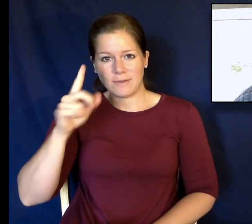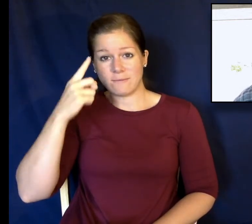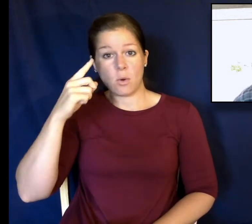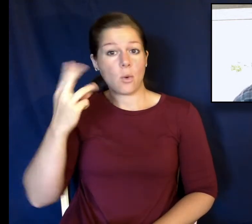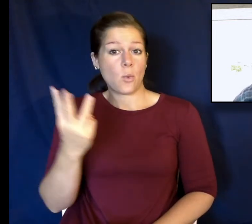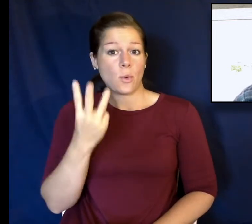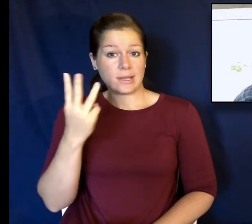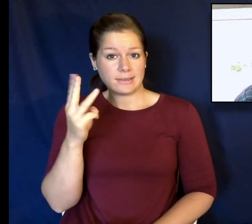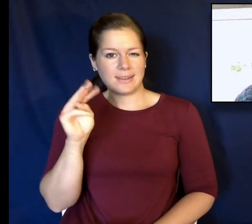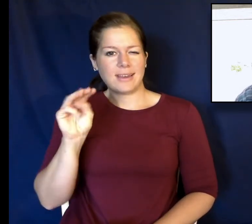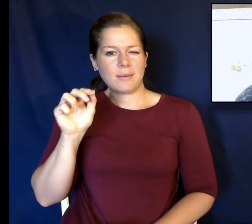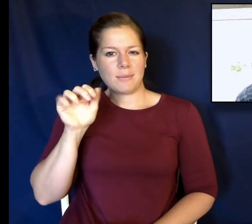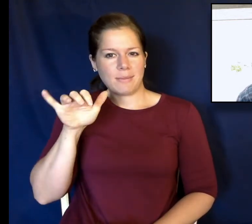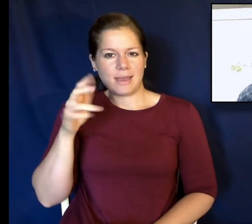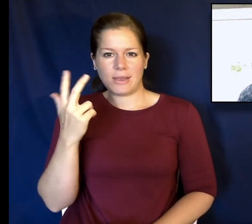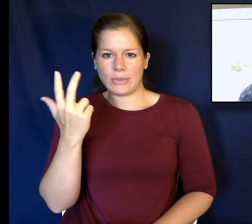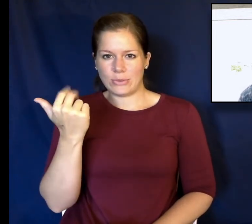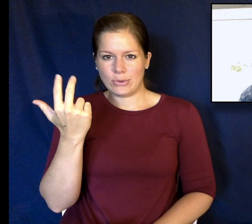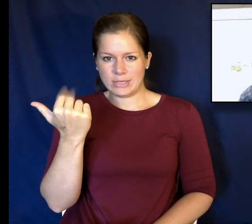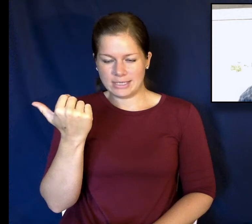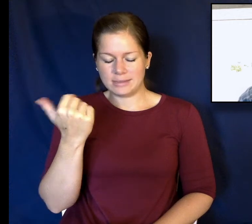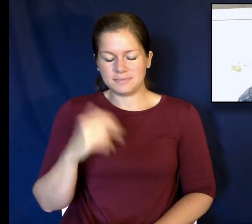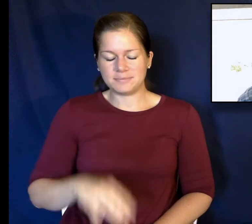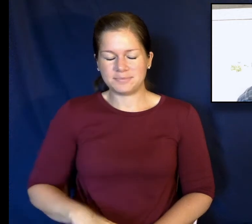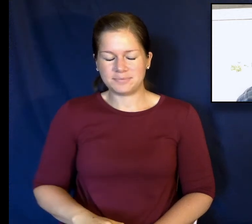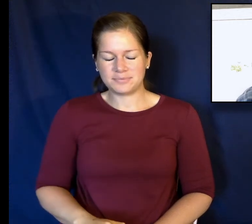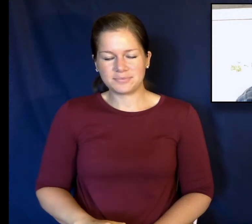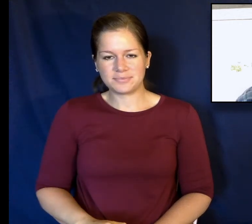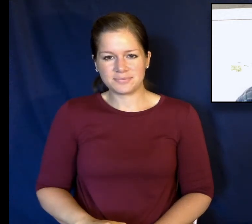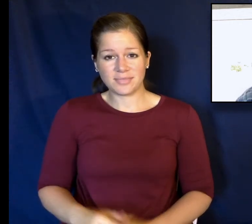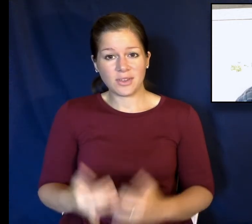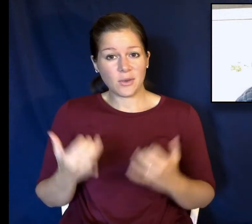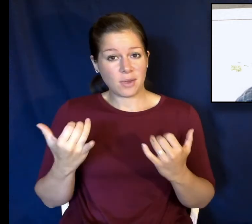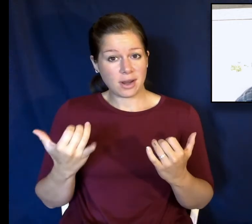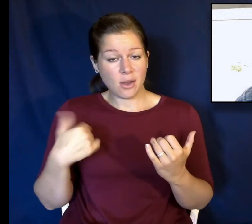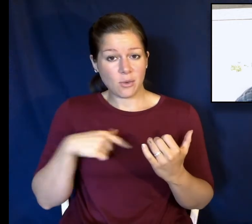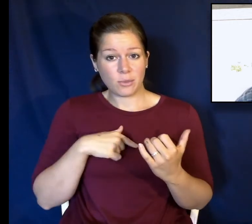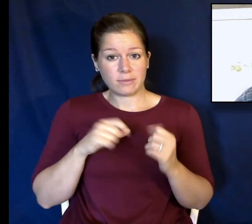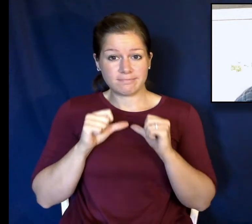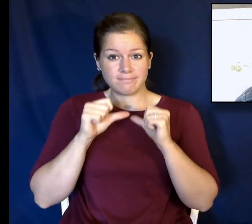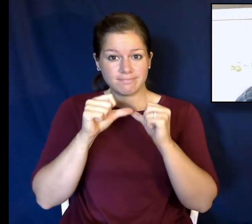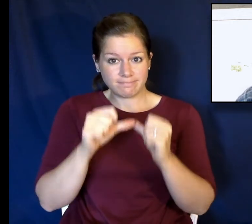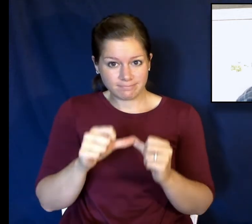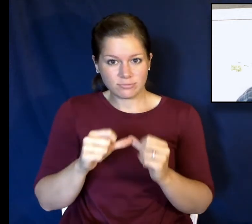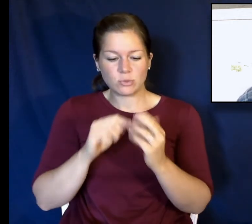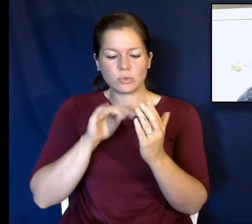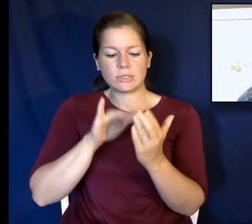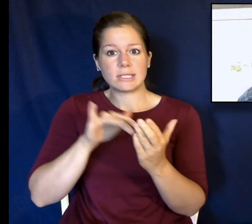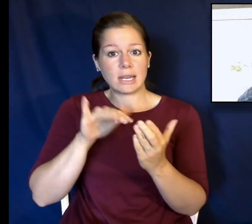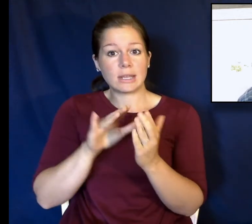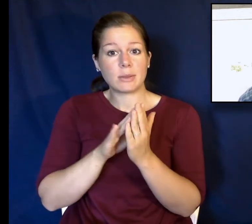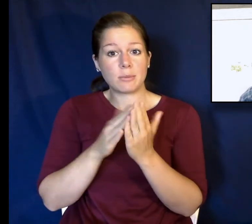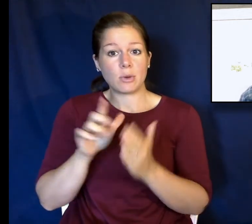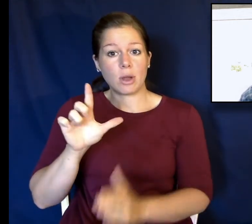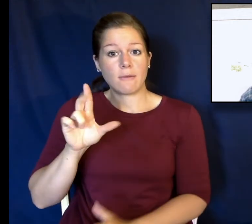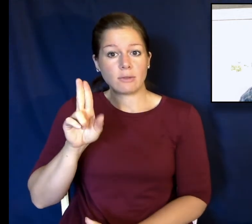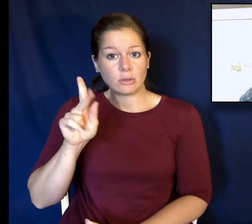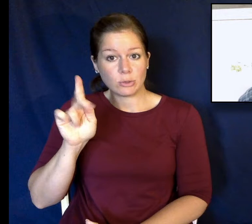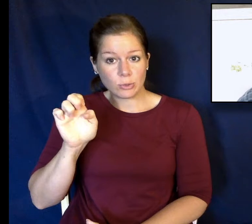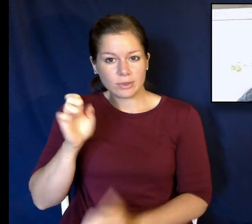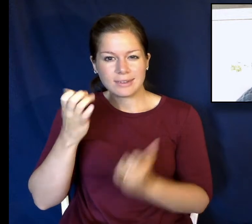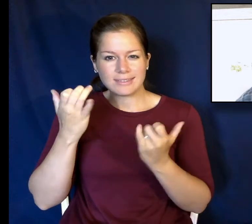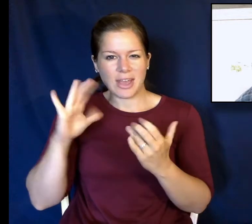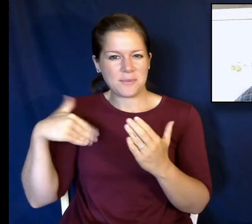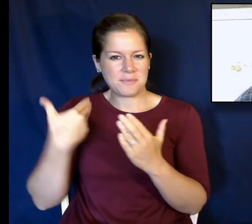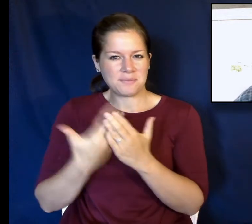13th. As we continue reading in the book of Luke, we have arrived to chapter 20. And one of the things that stands out to me